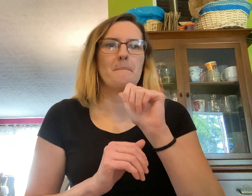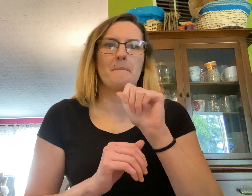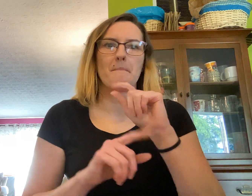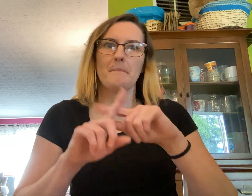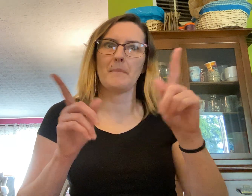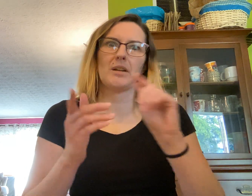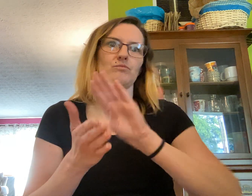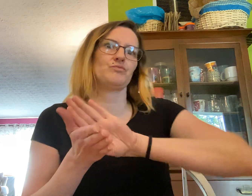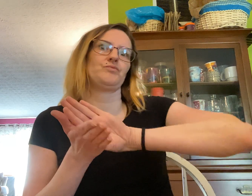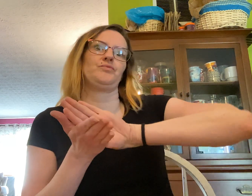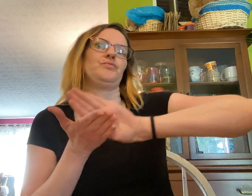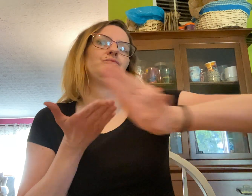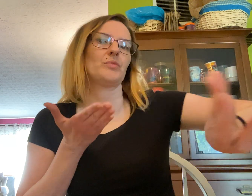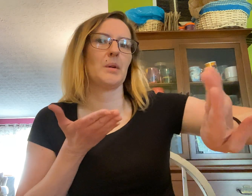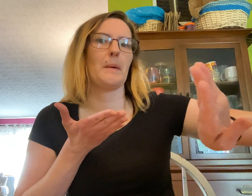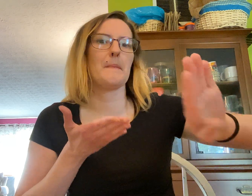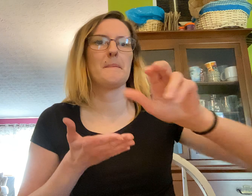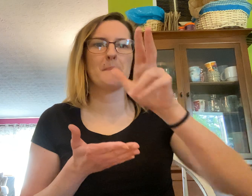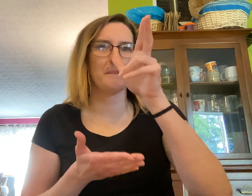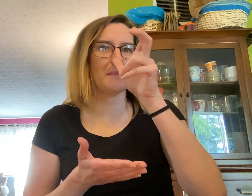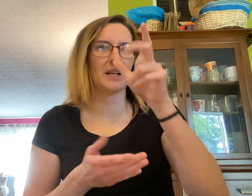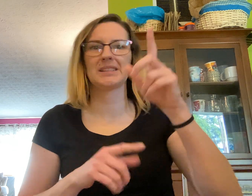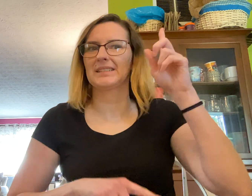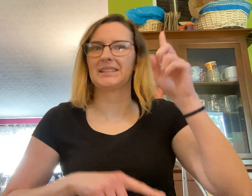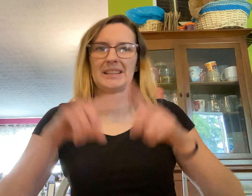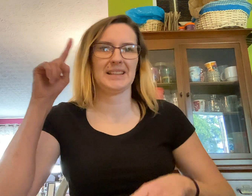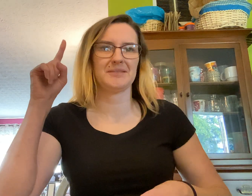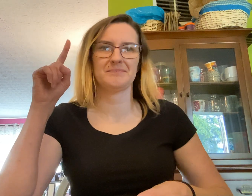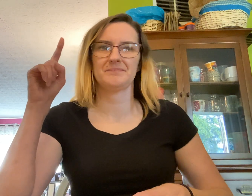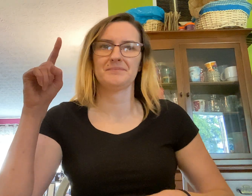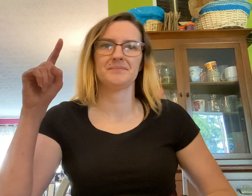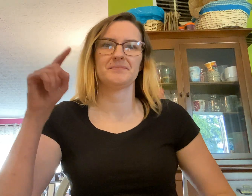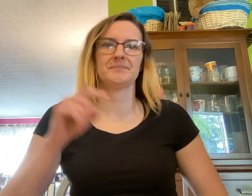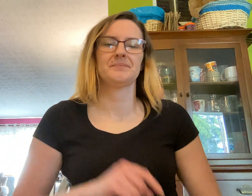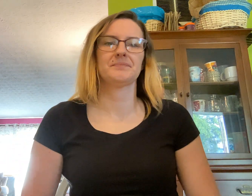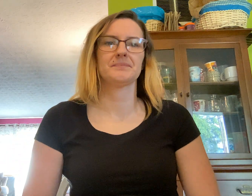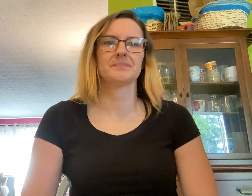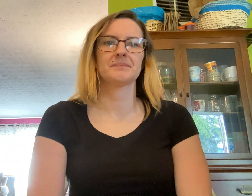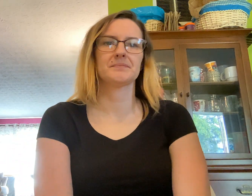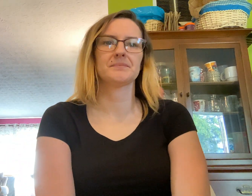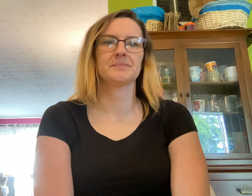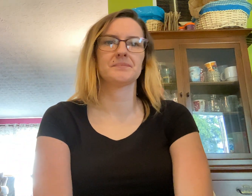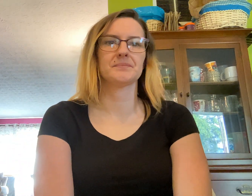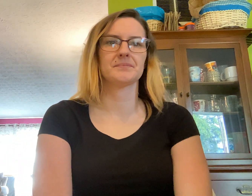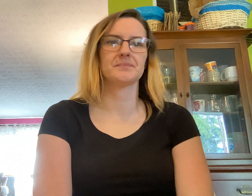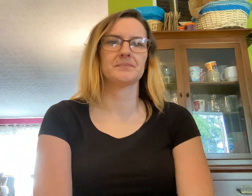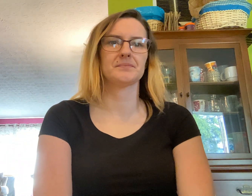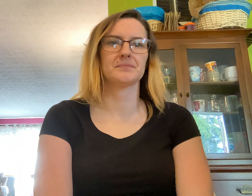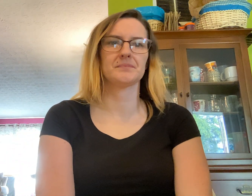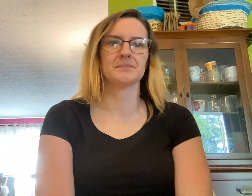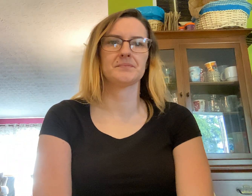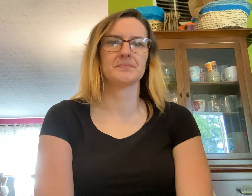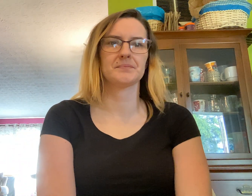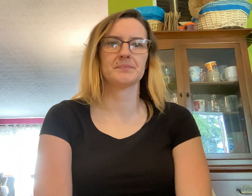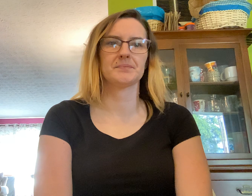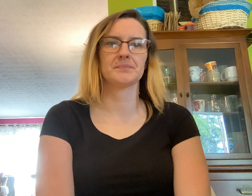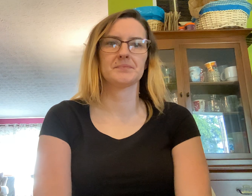boat. That ship sailed. And so now it's about